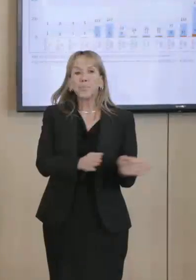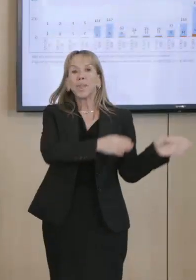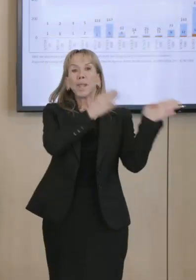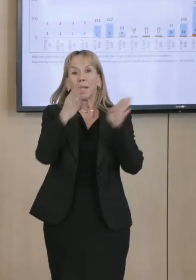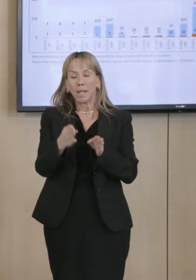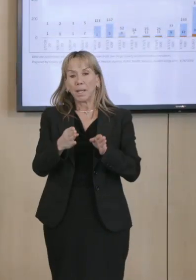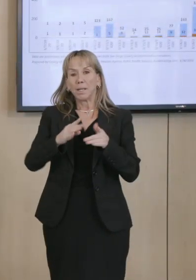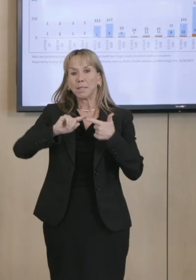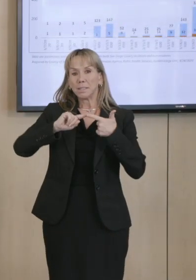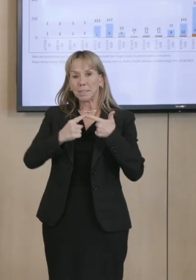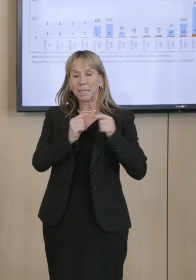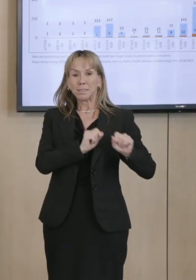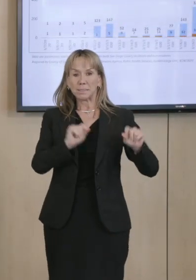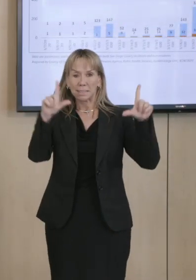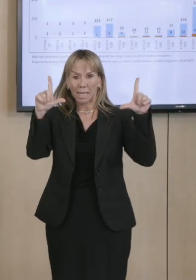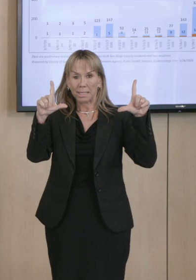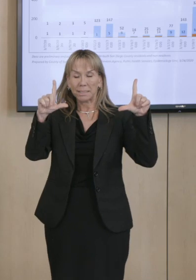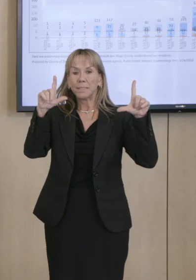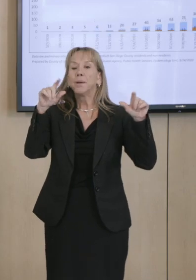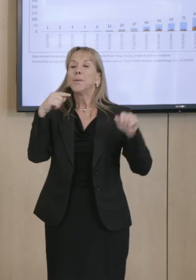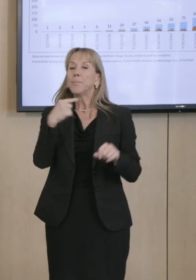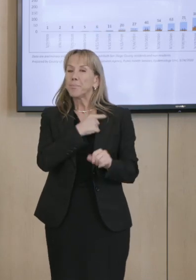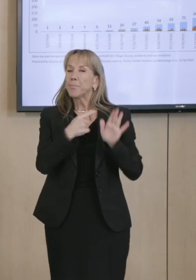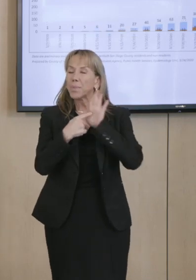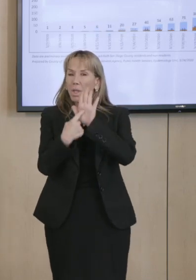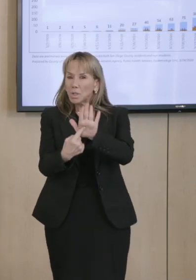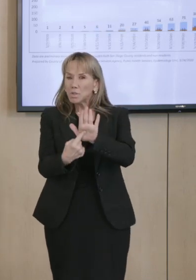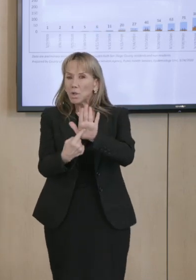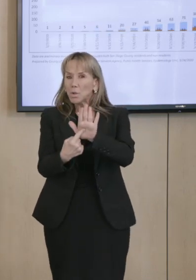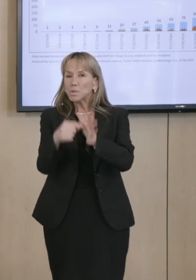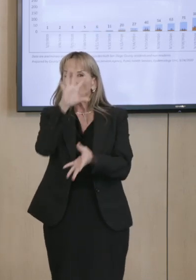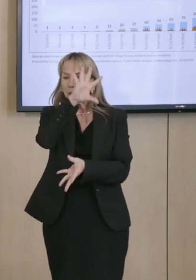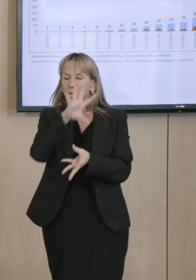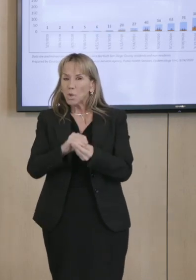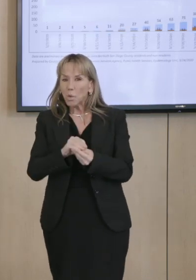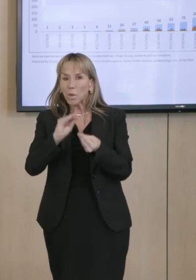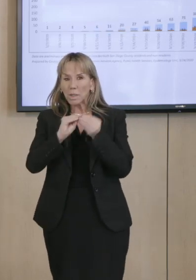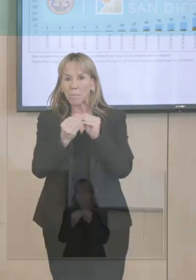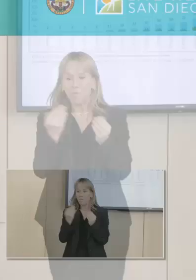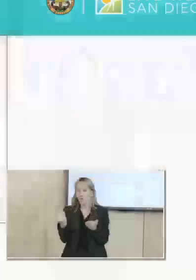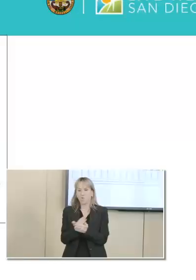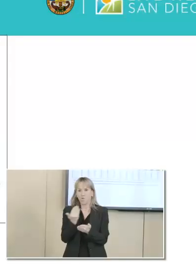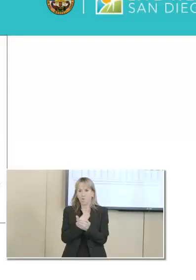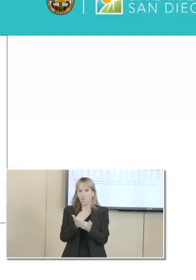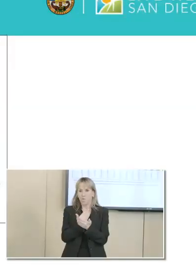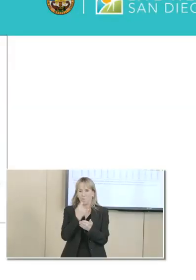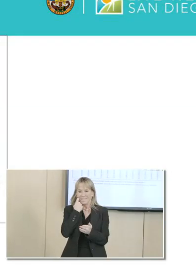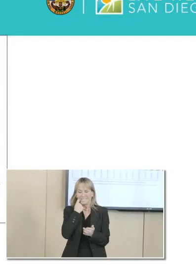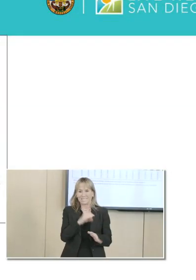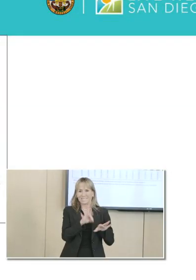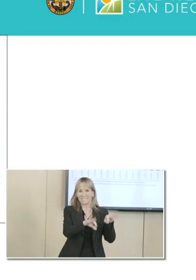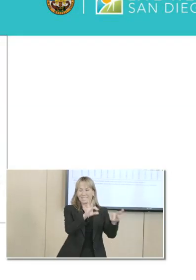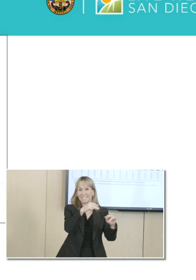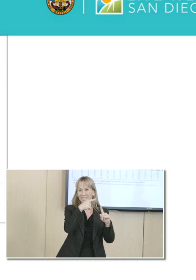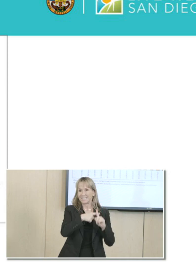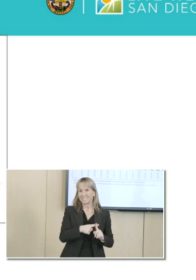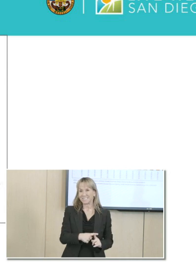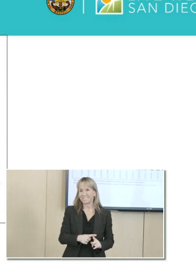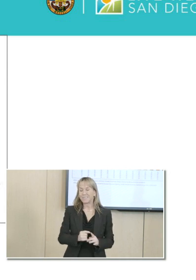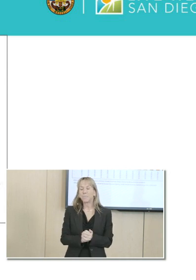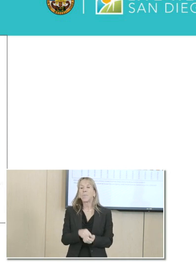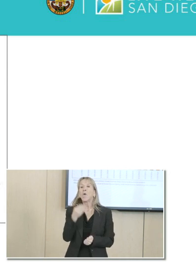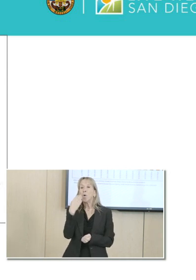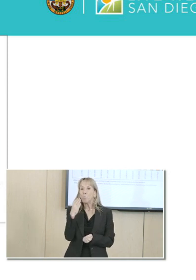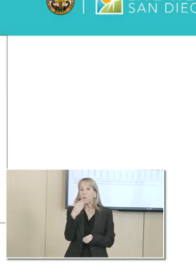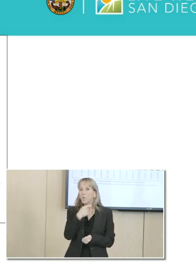you'll see is a representation of the total number of new cases. The blue line, which you see on your